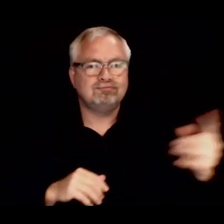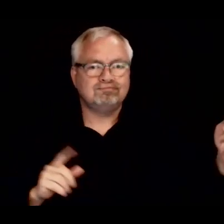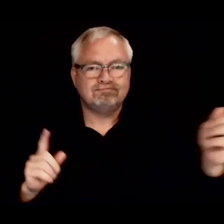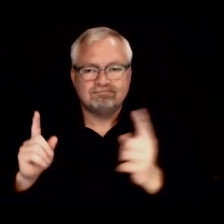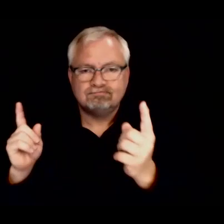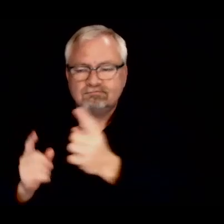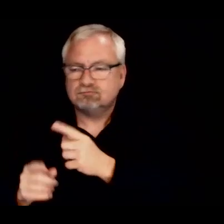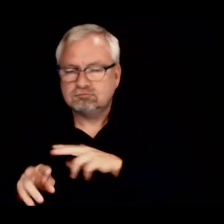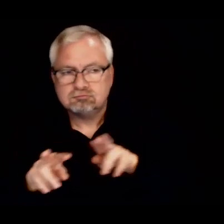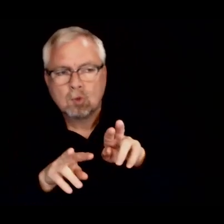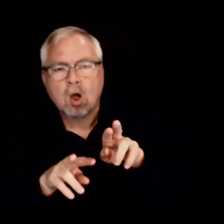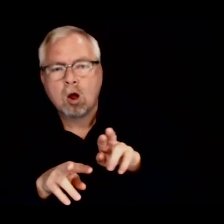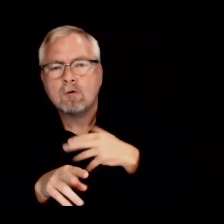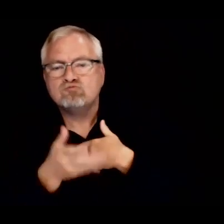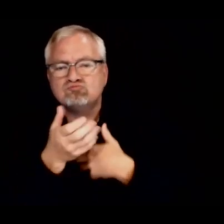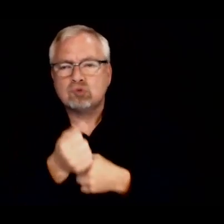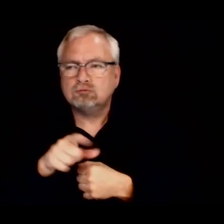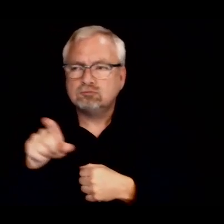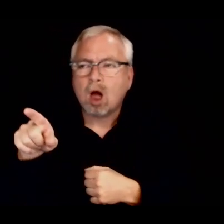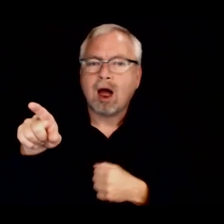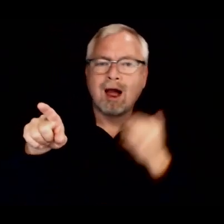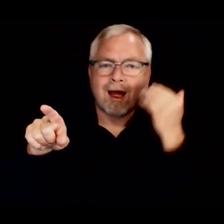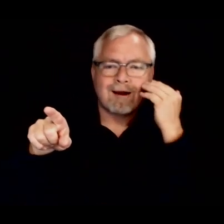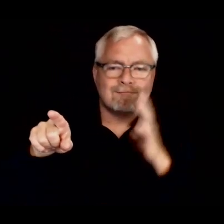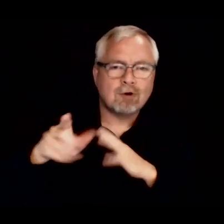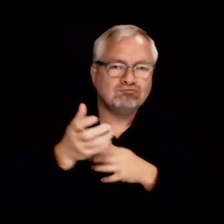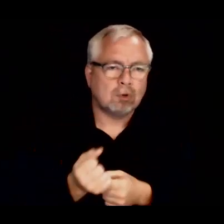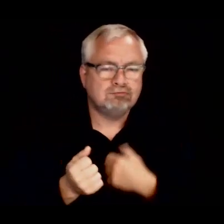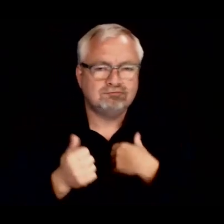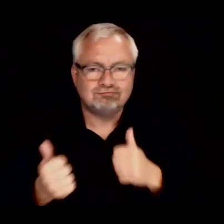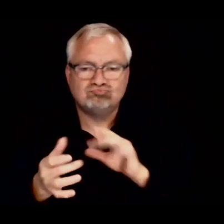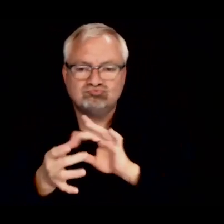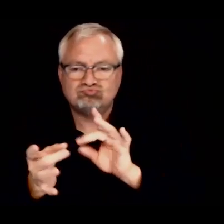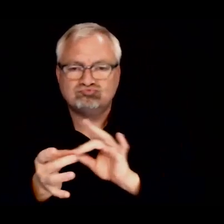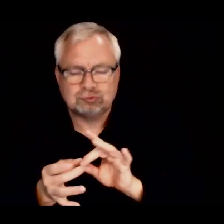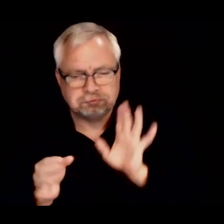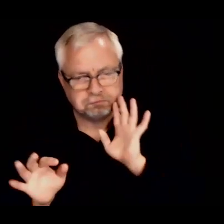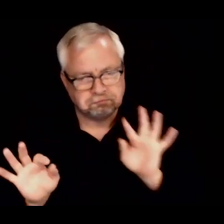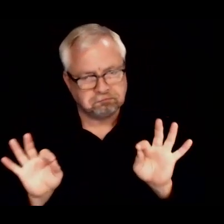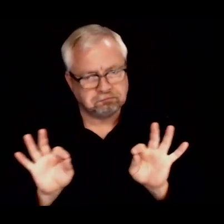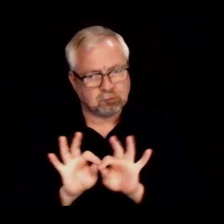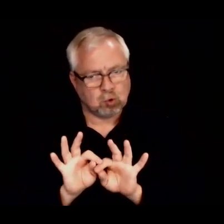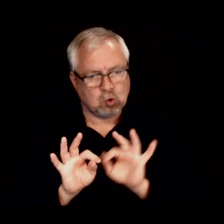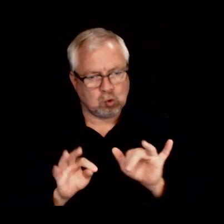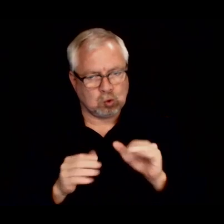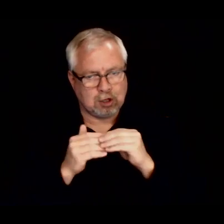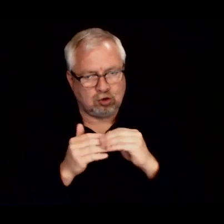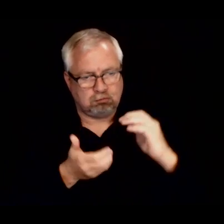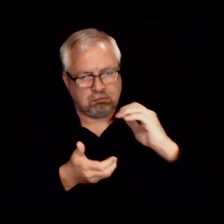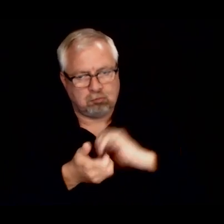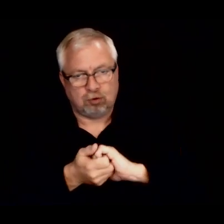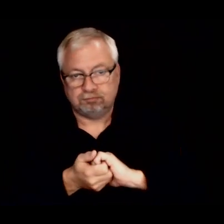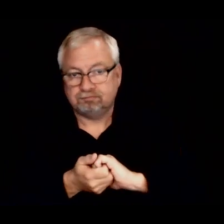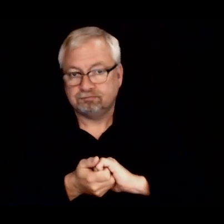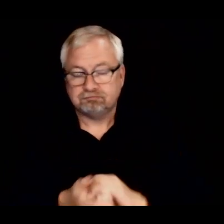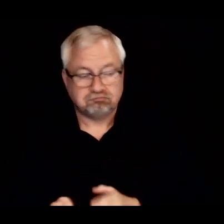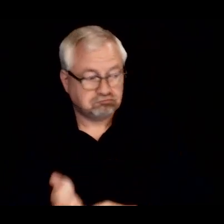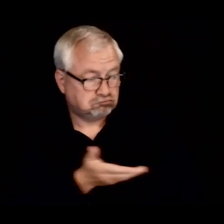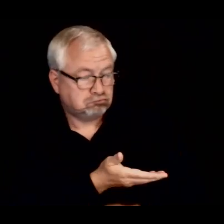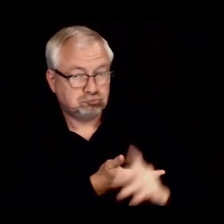folks to help explain the importance of this to community members. And this is Chris Ersman, and I'll just add